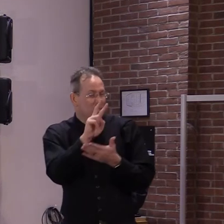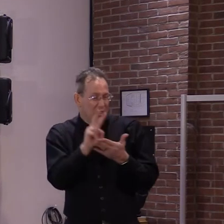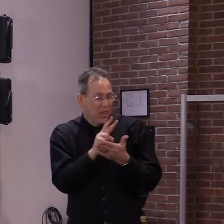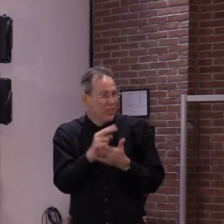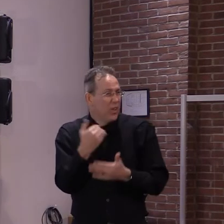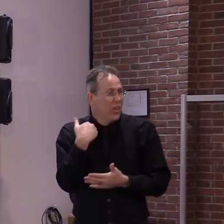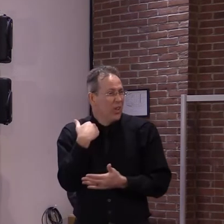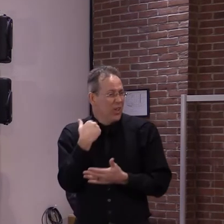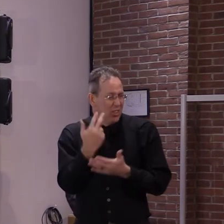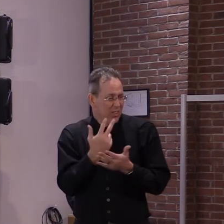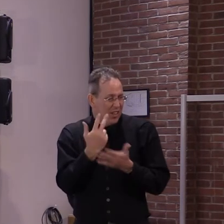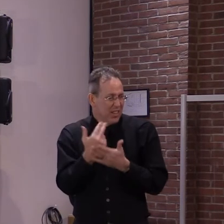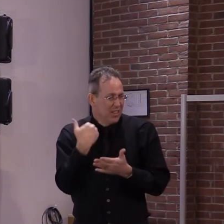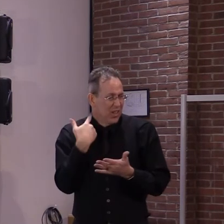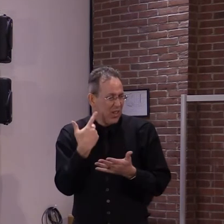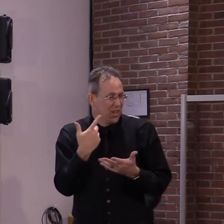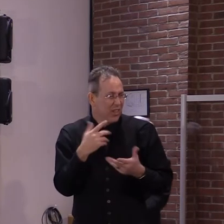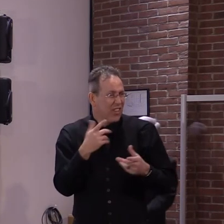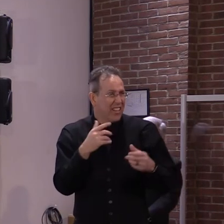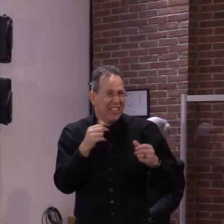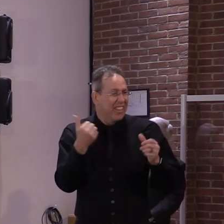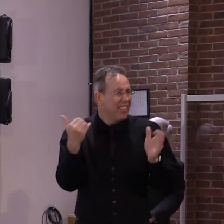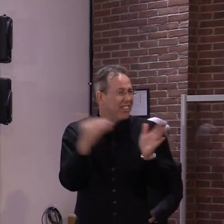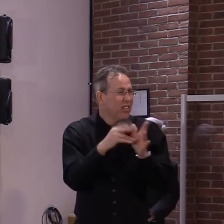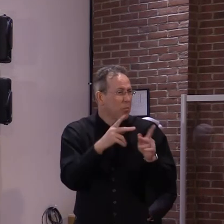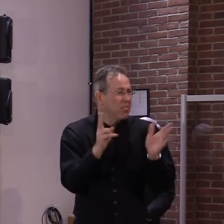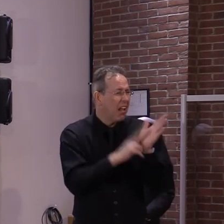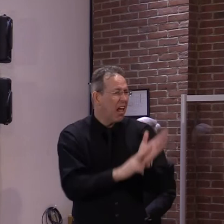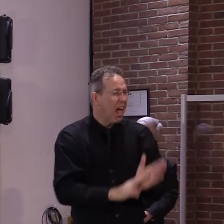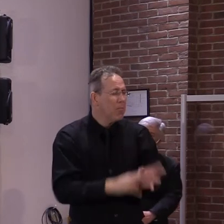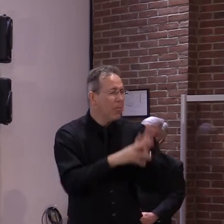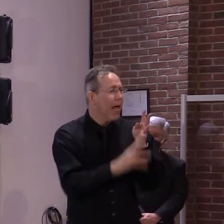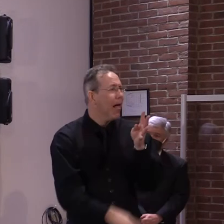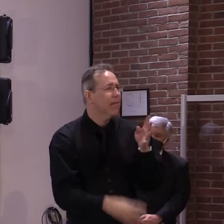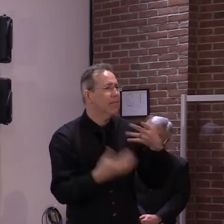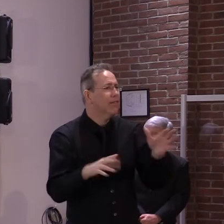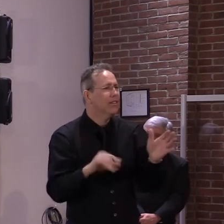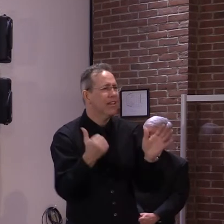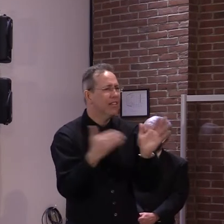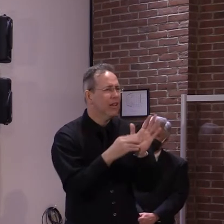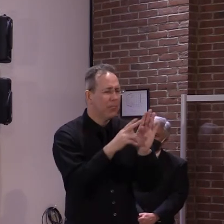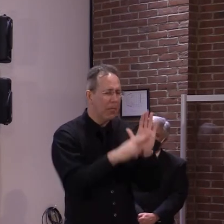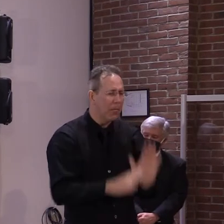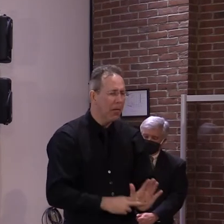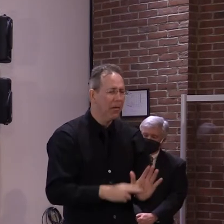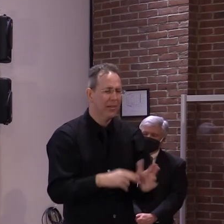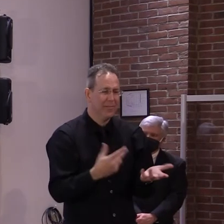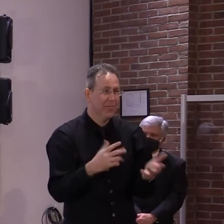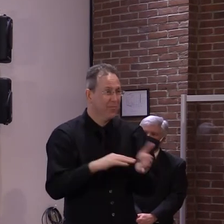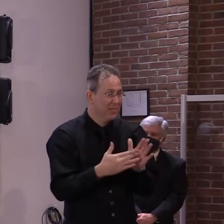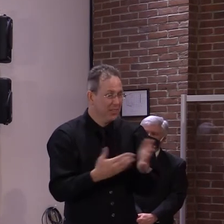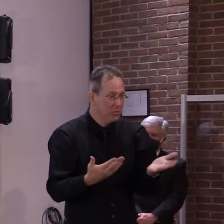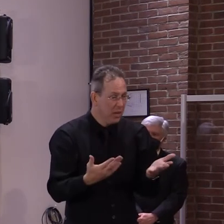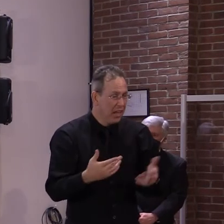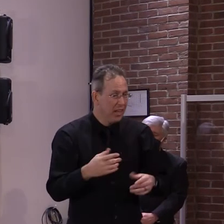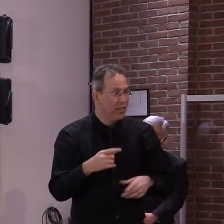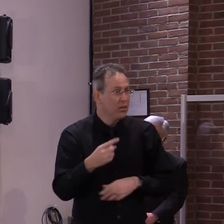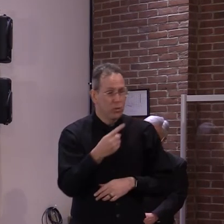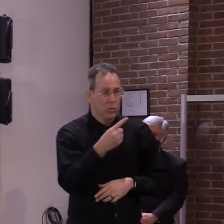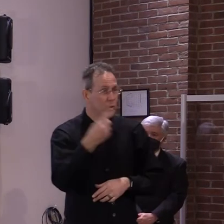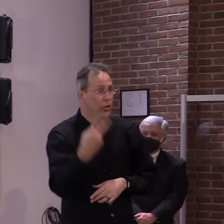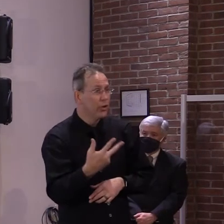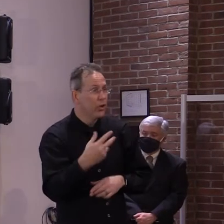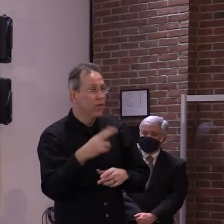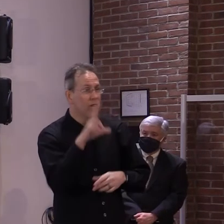the population with this within this age band i think that's doing pretty well it looks like if we keep this pace up